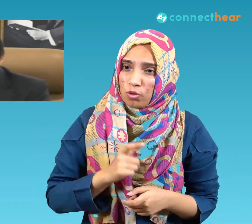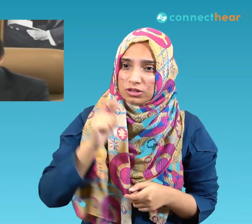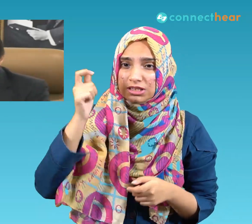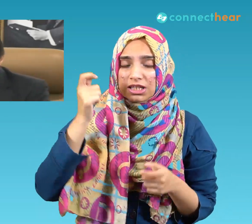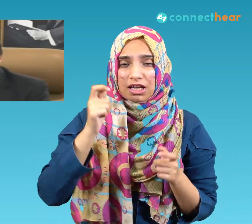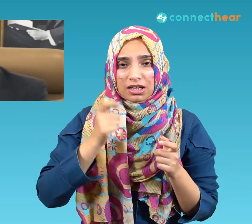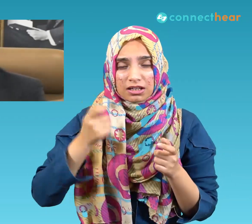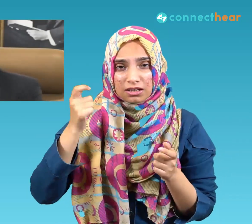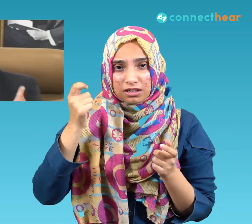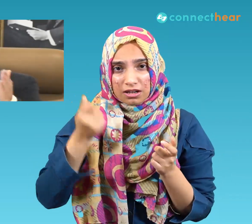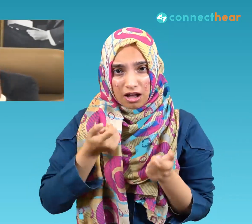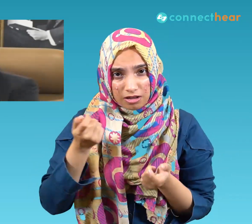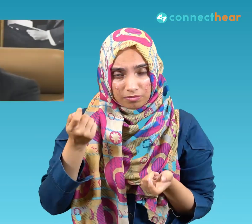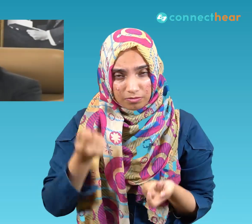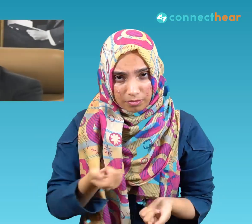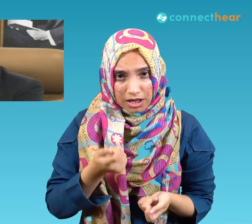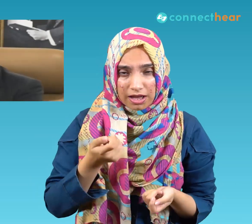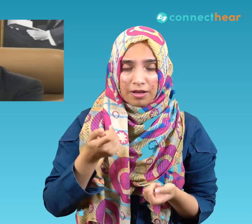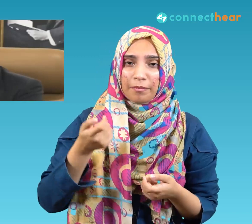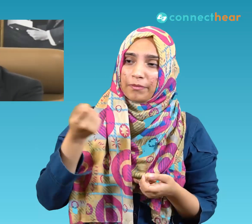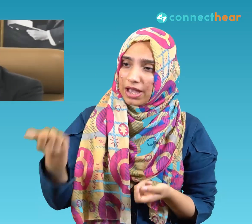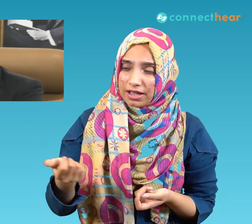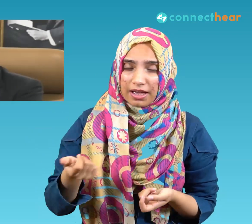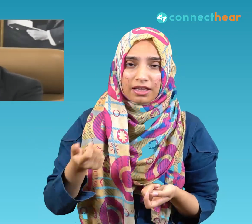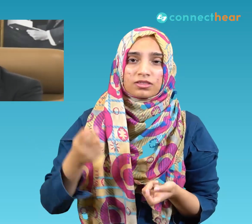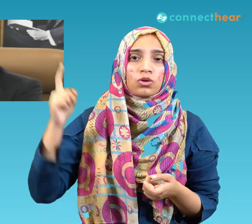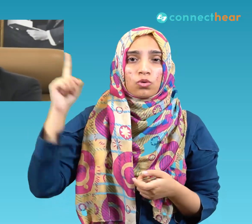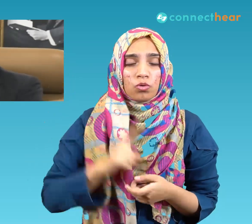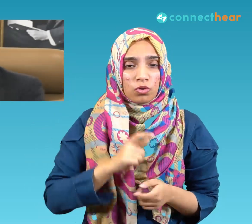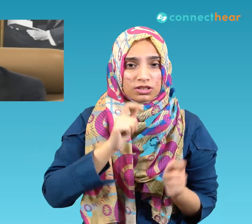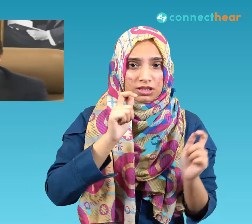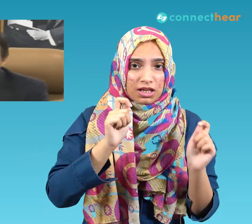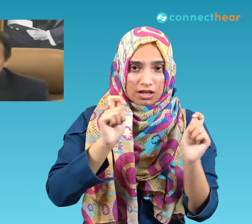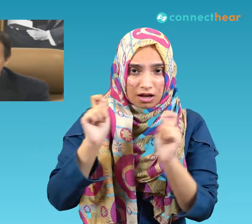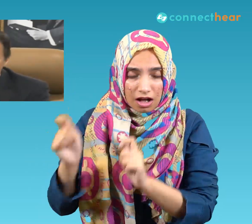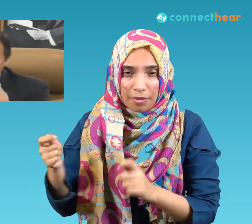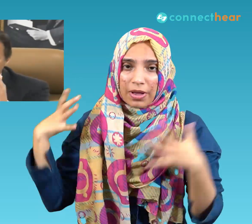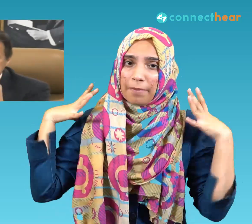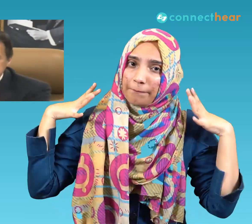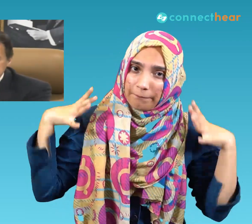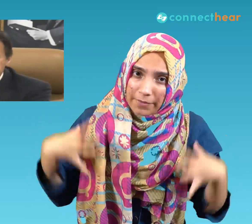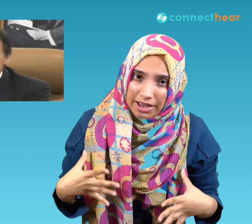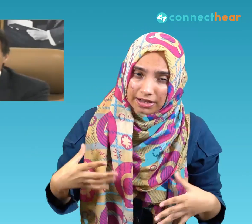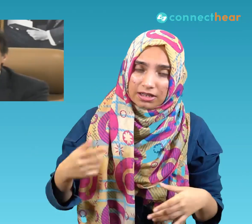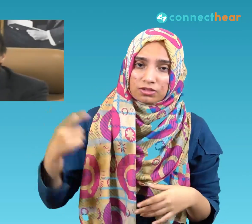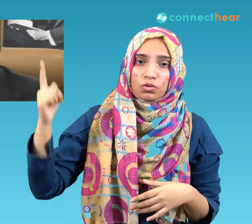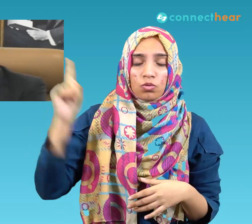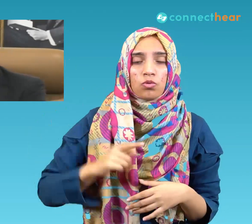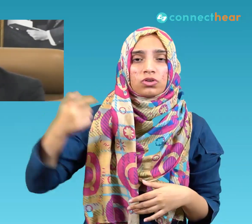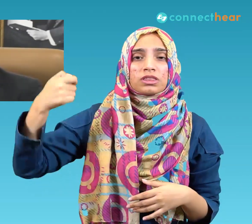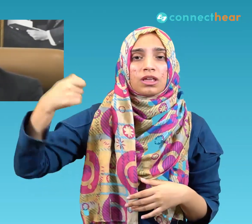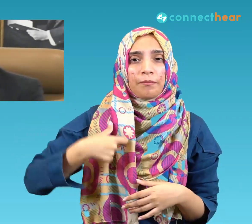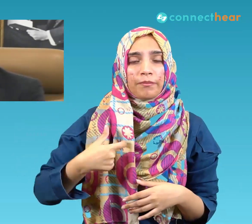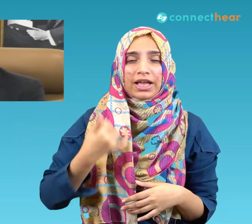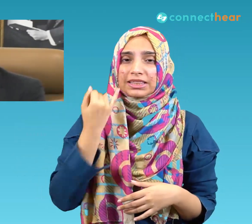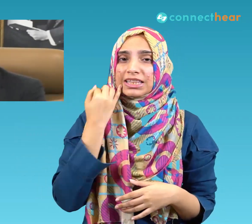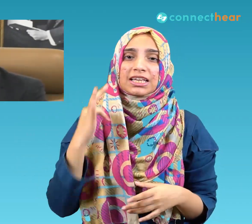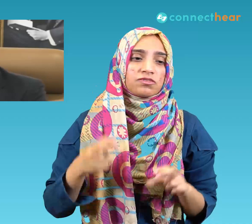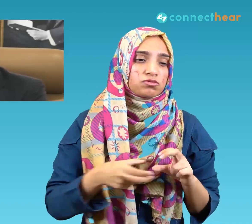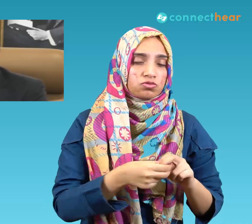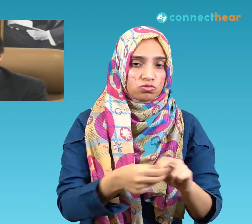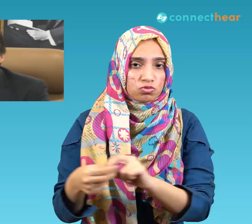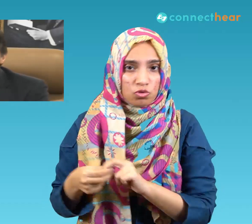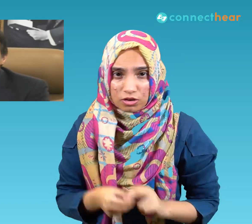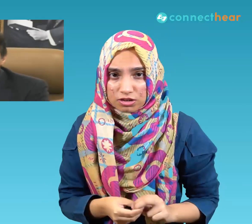weekly basis. And if you lock the economy down, not only these people get affected, but